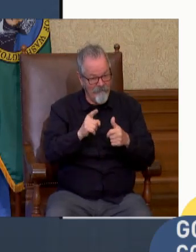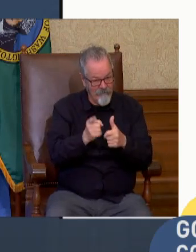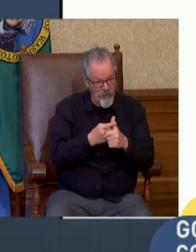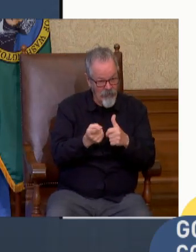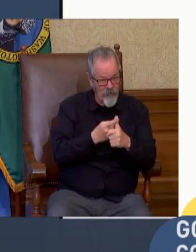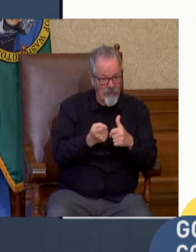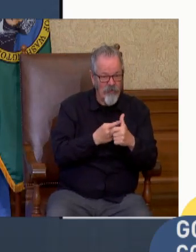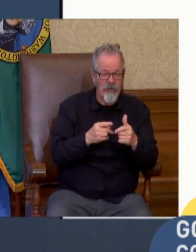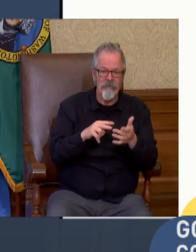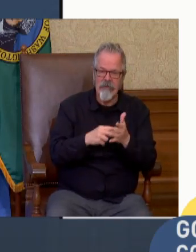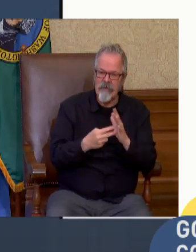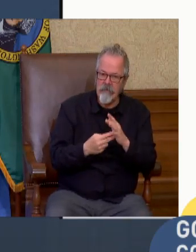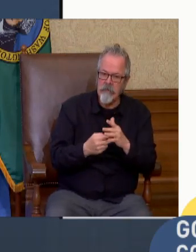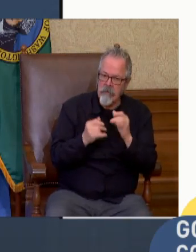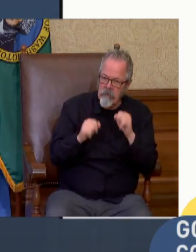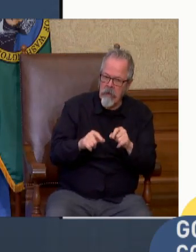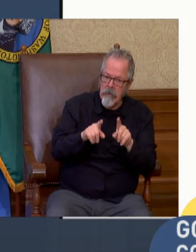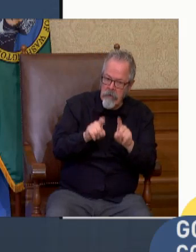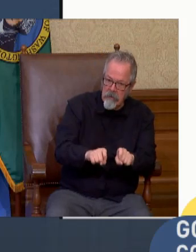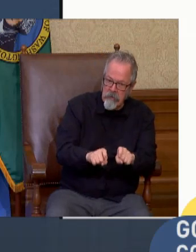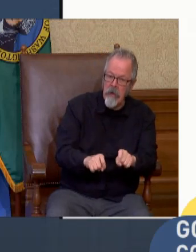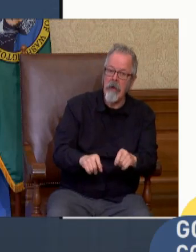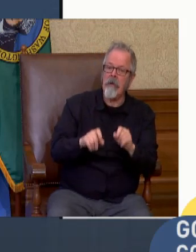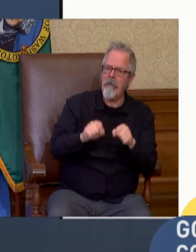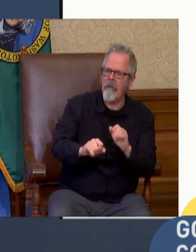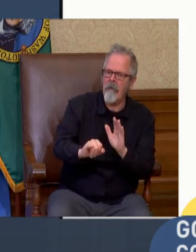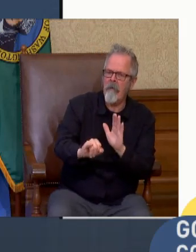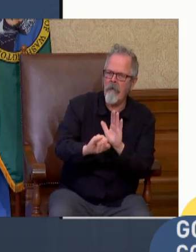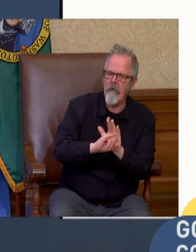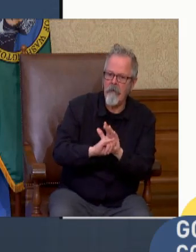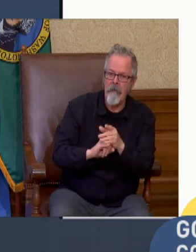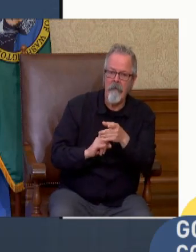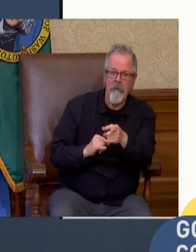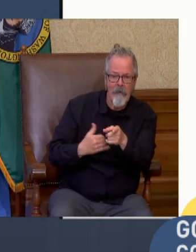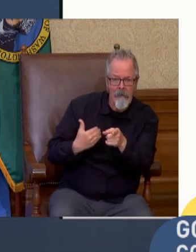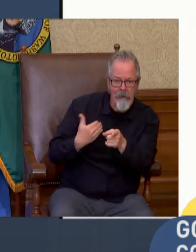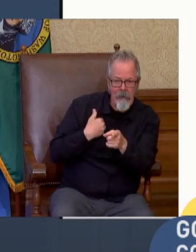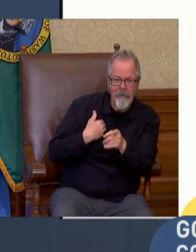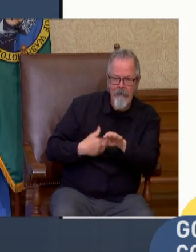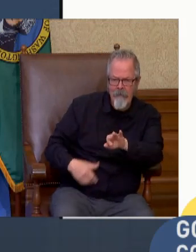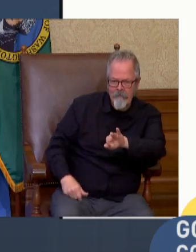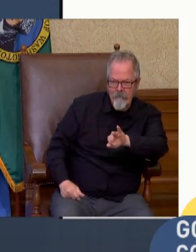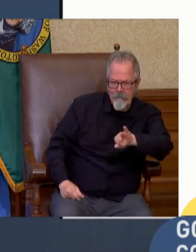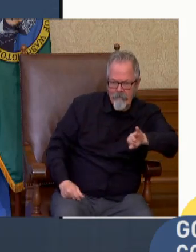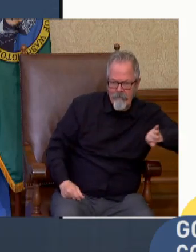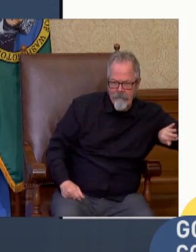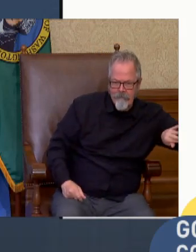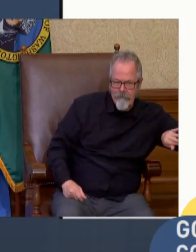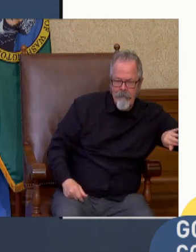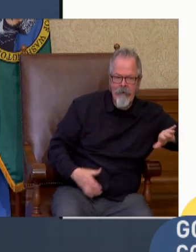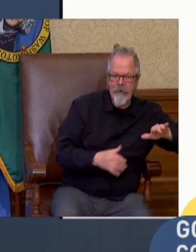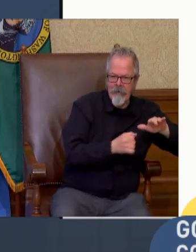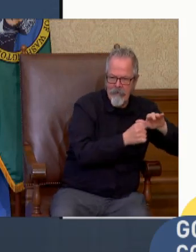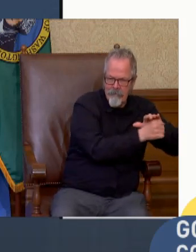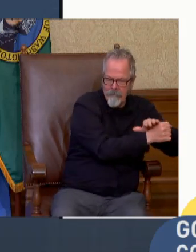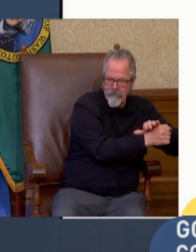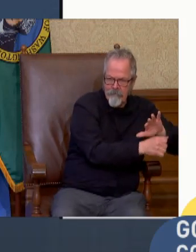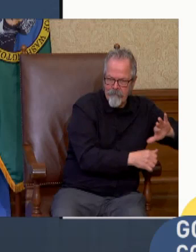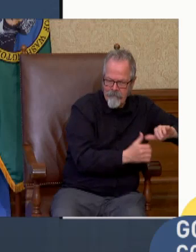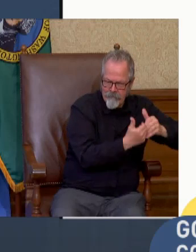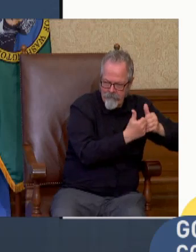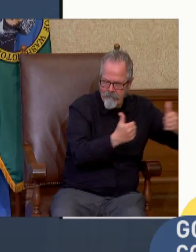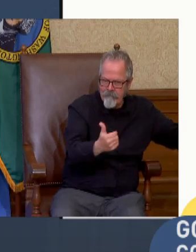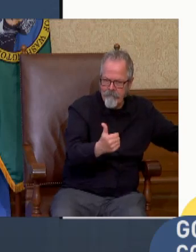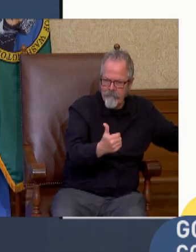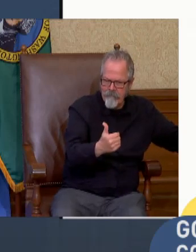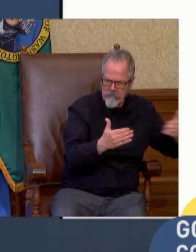virus so that they can be isolated to prevent the spread of the disease. And I have to tell you that our testing capacity